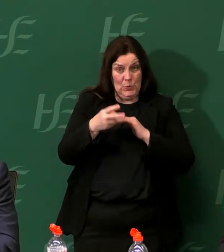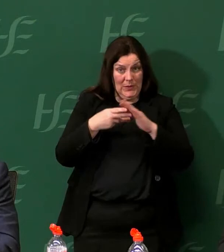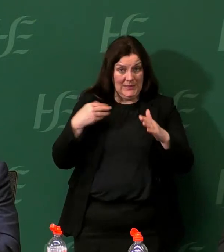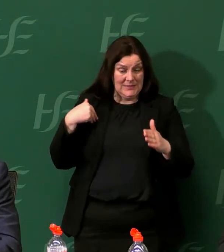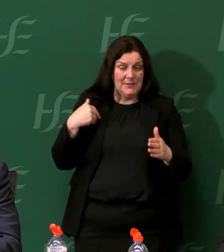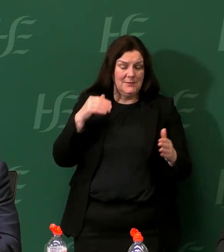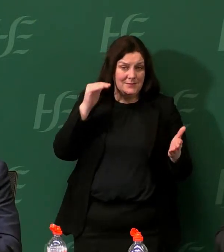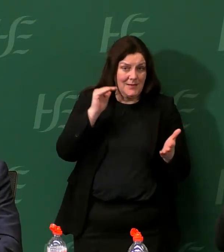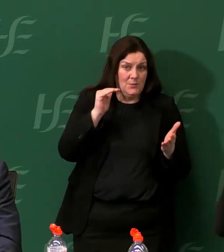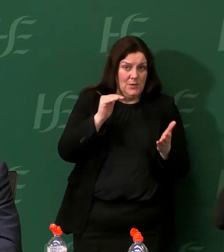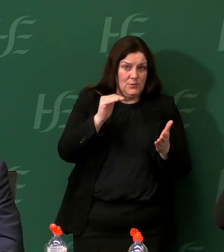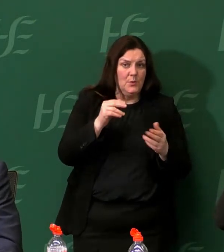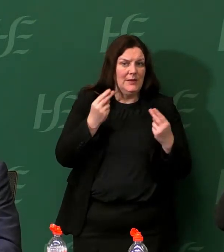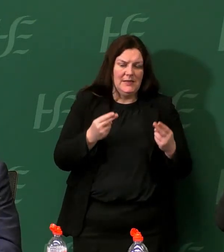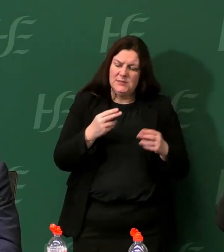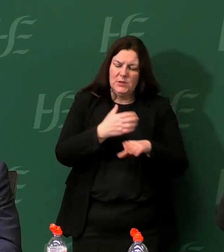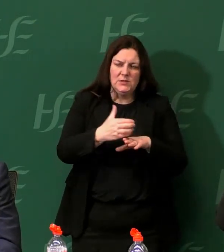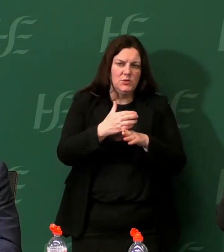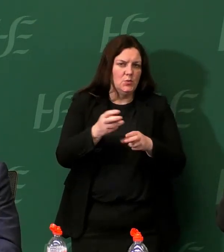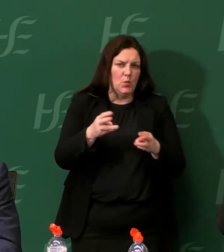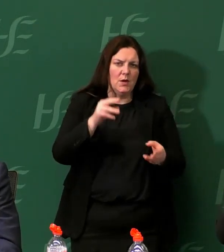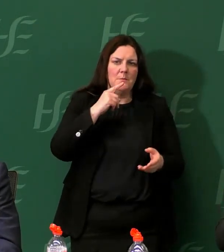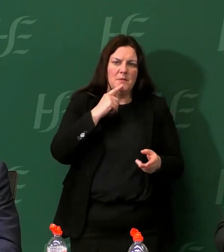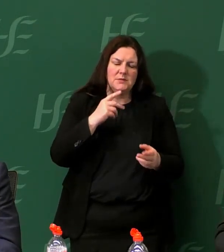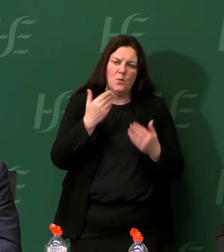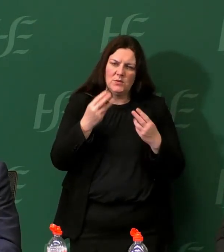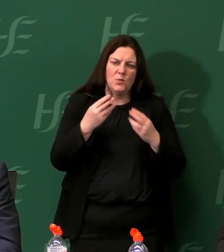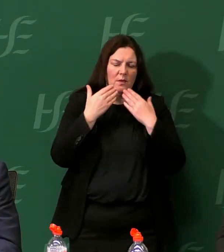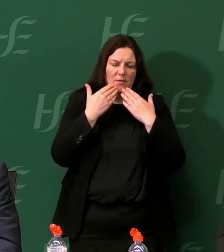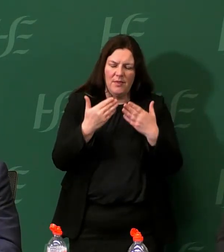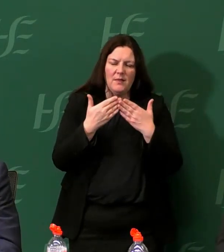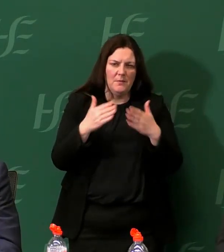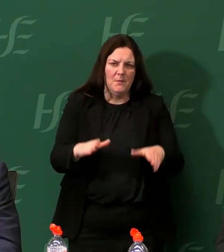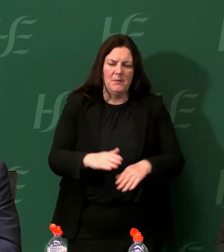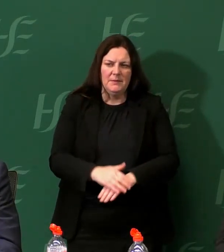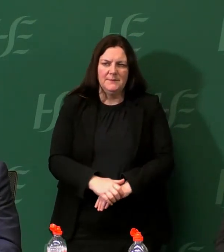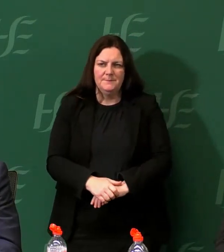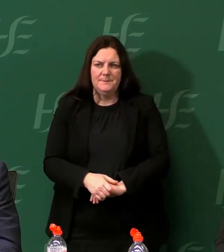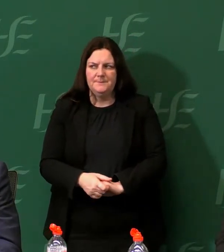the next few weeks. But I want to thank them publicly.